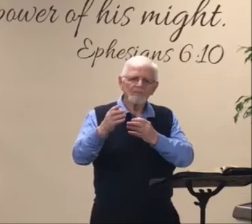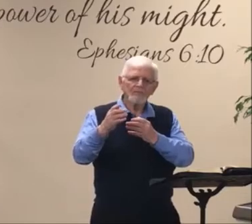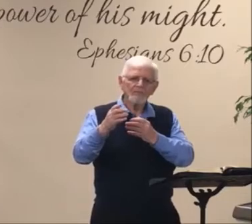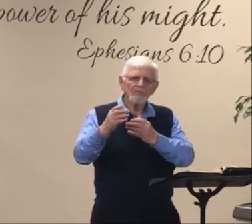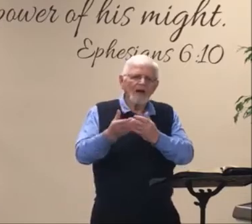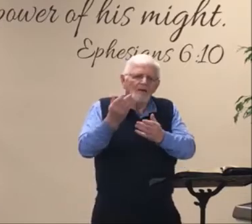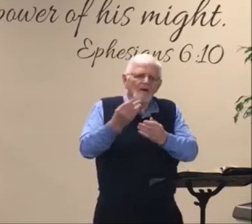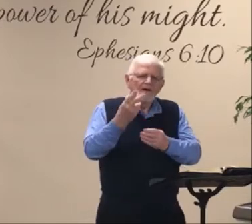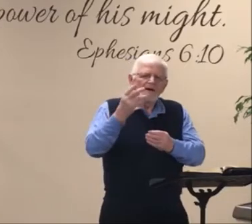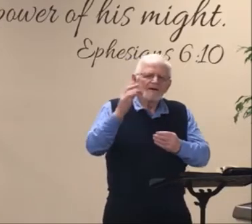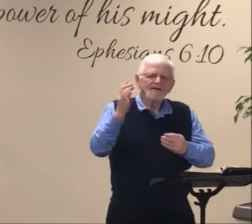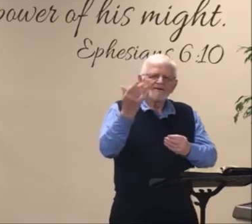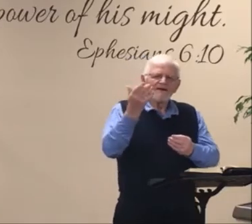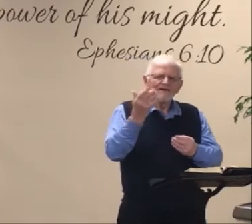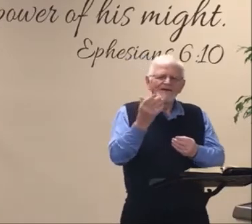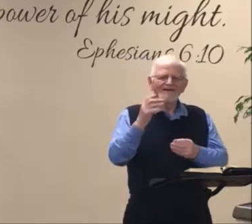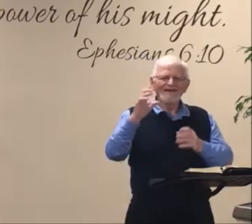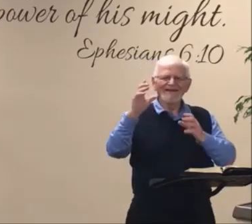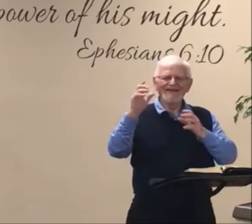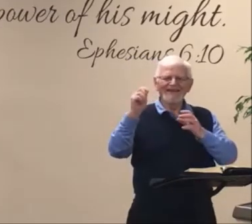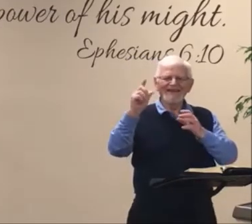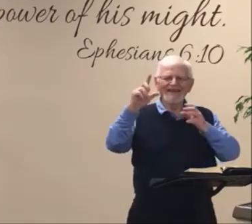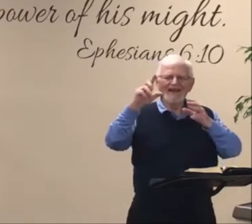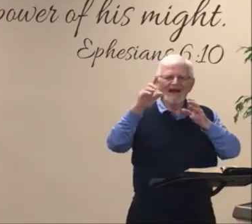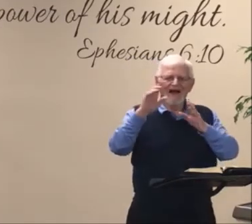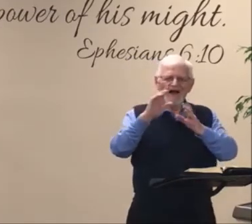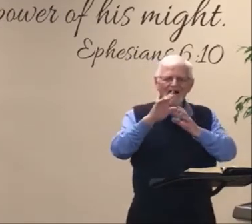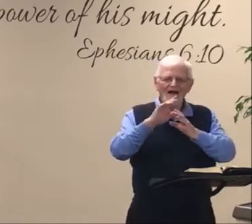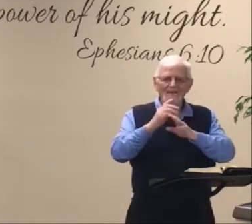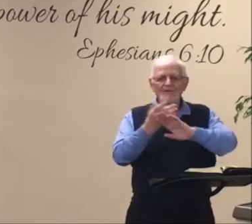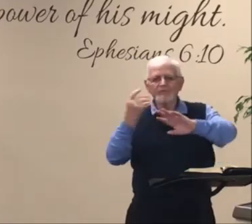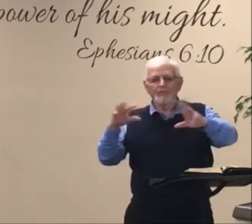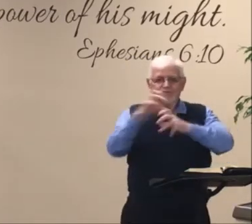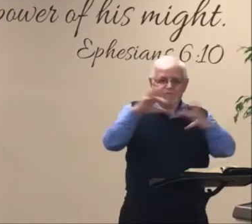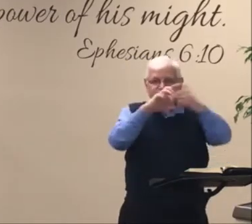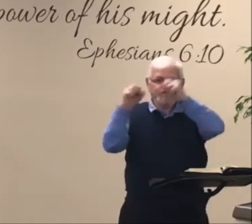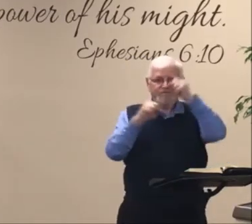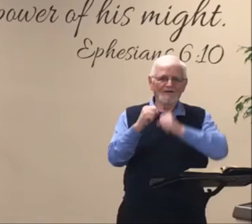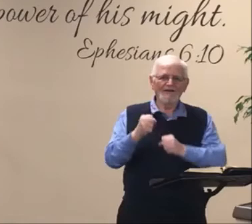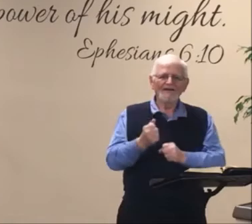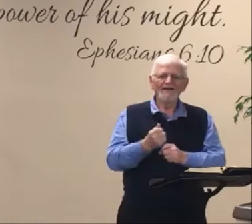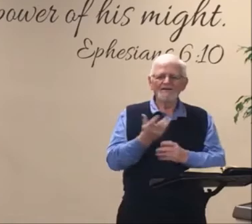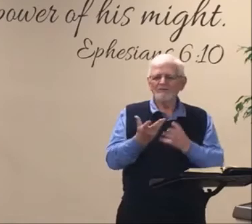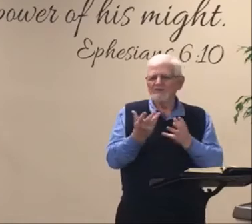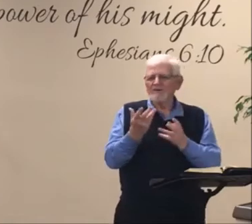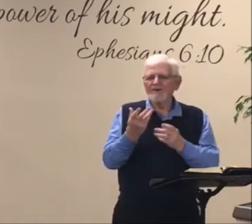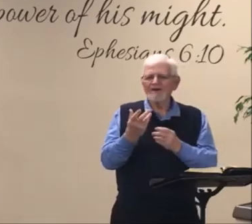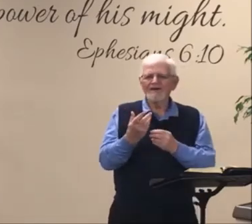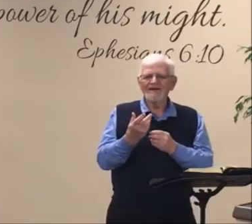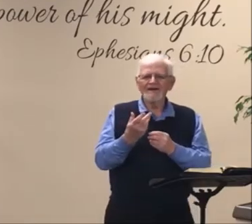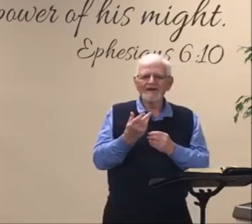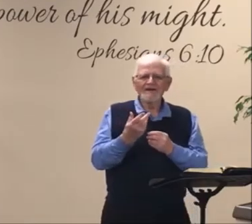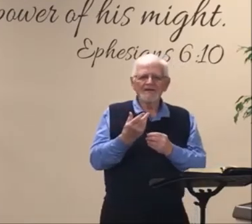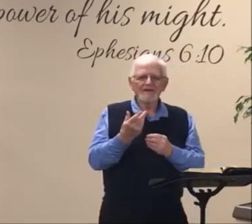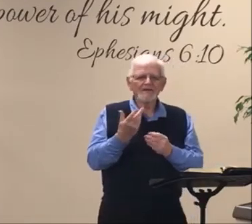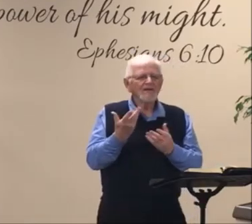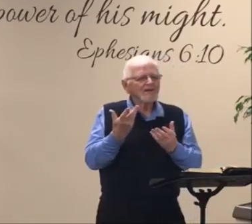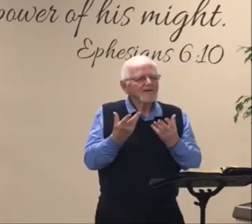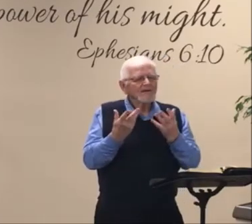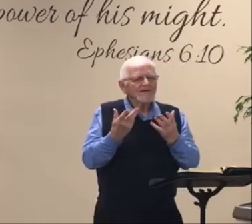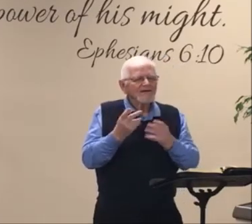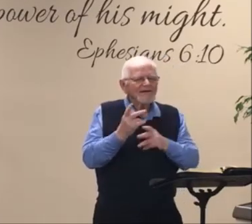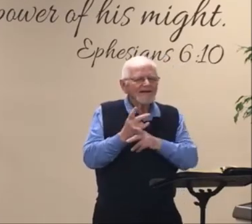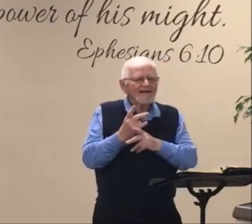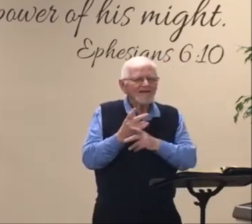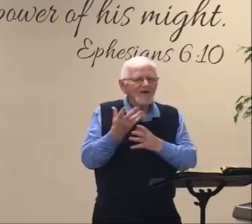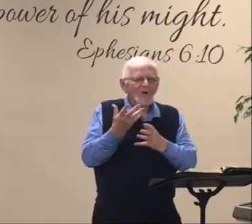almost seems like the calm before the storm. And I thought, you know, maybe it is. We should probably be kind of braced, you know, ready